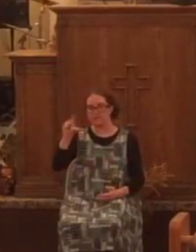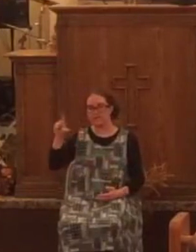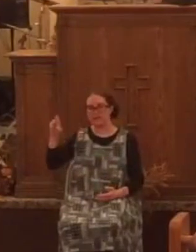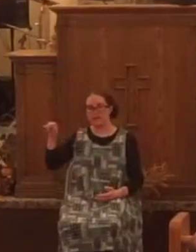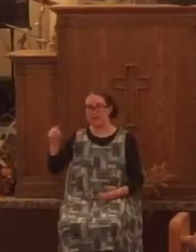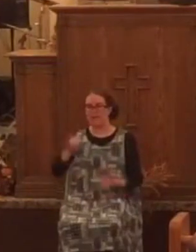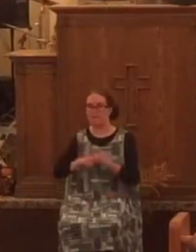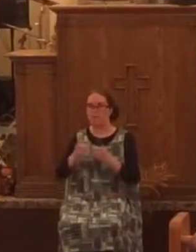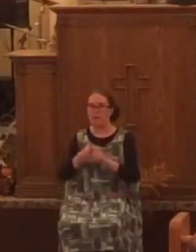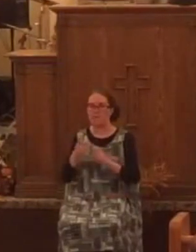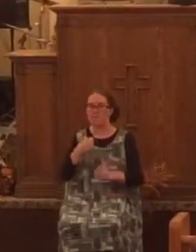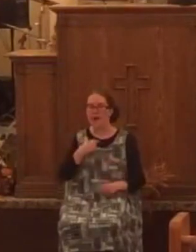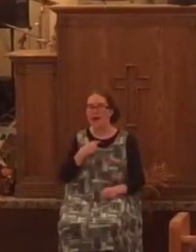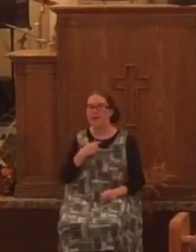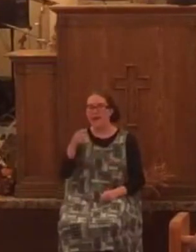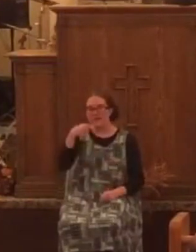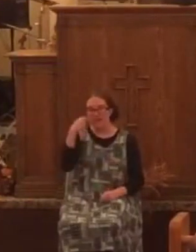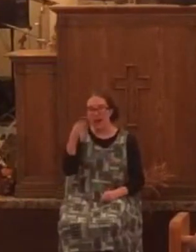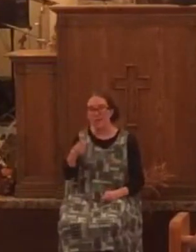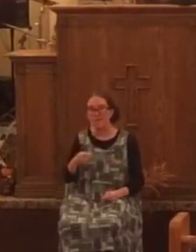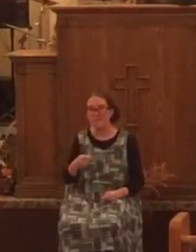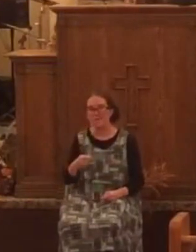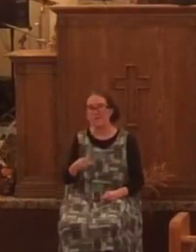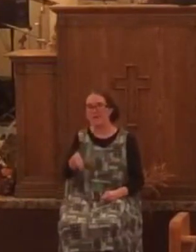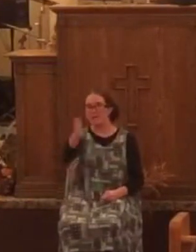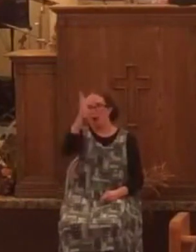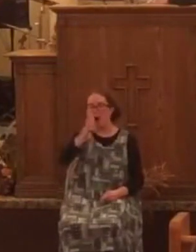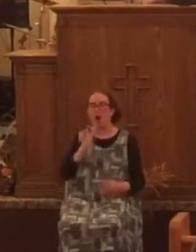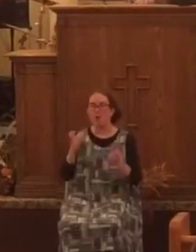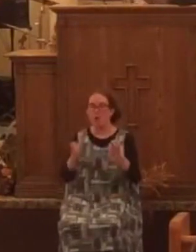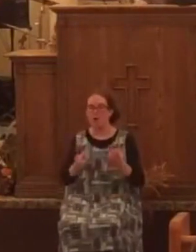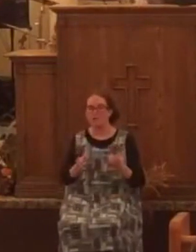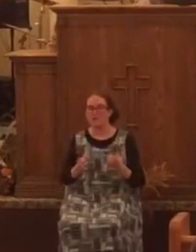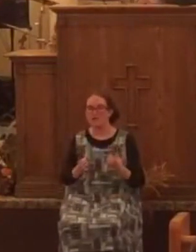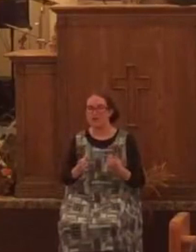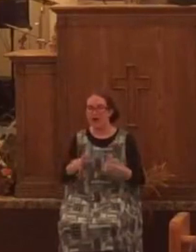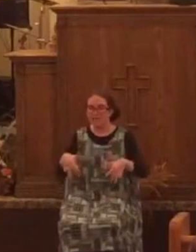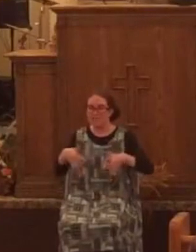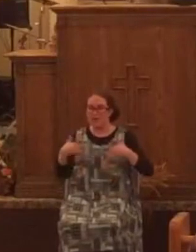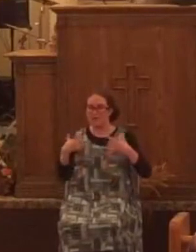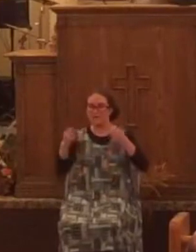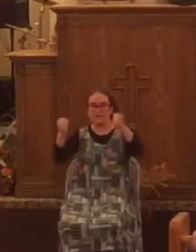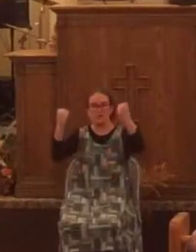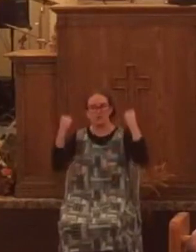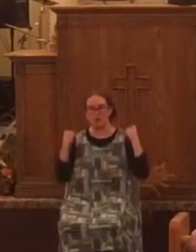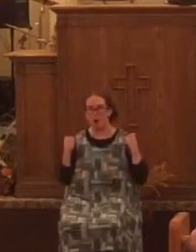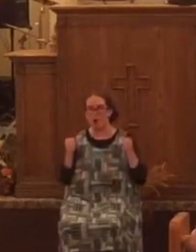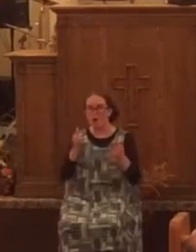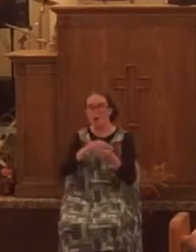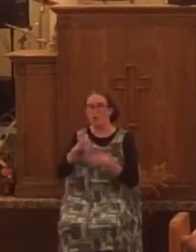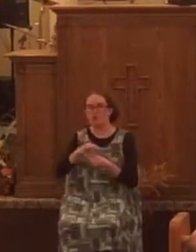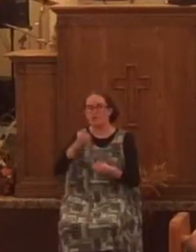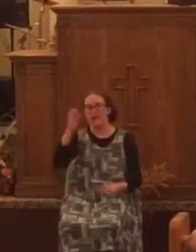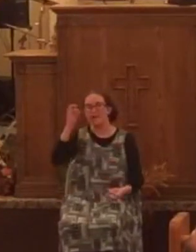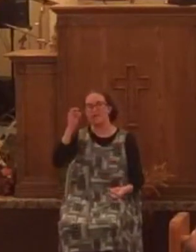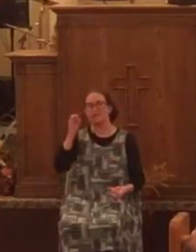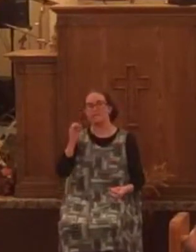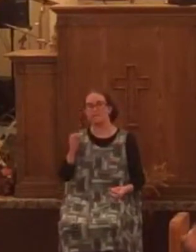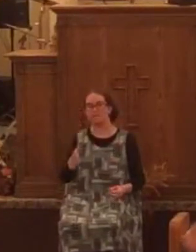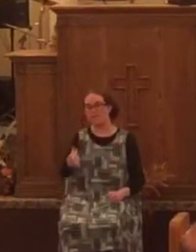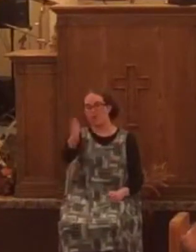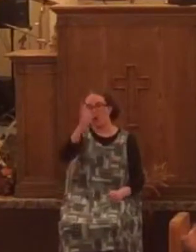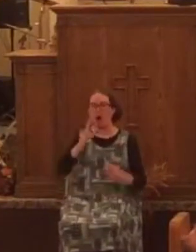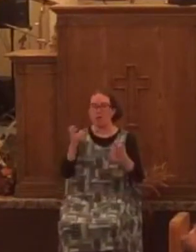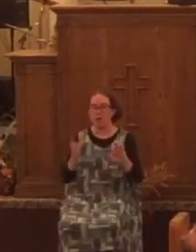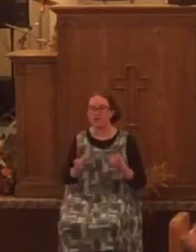Amen, friend of mine, can I tell you, amen, God wants to, amen, I feel it so strong in the Holy Ghost, amen,